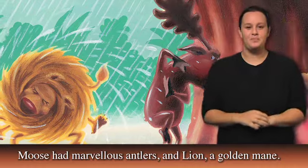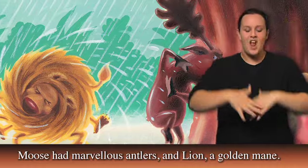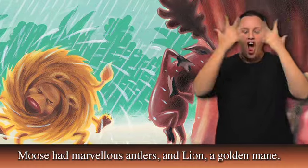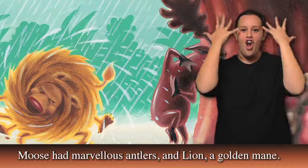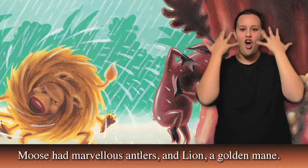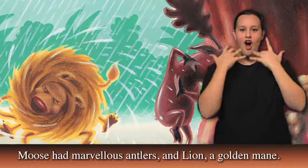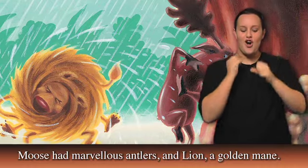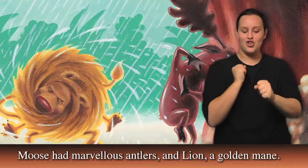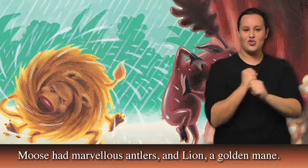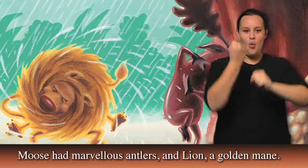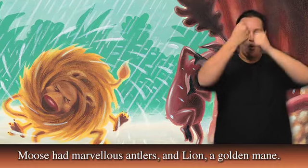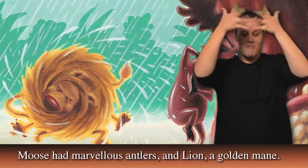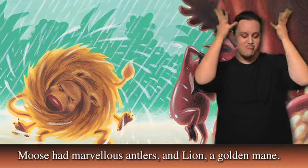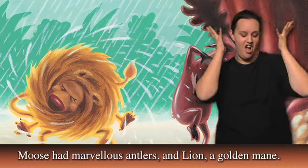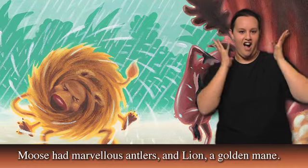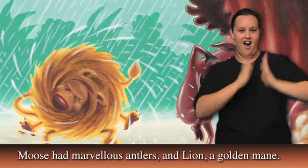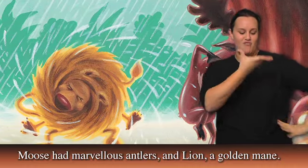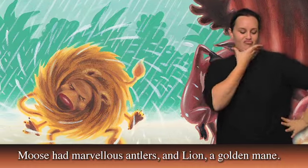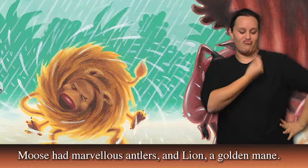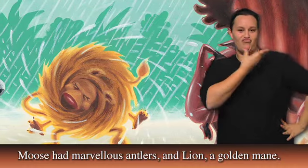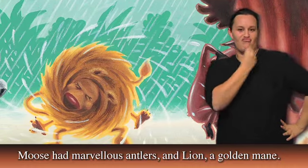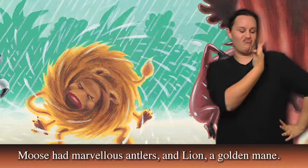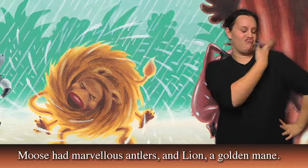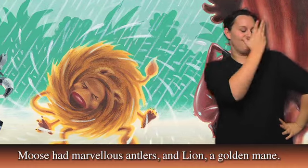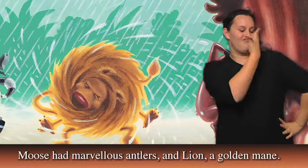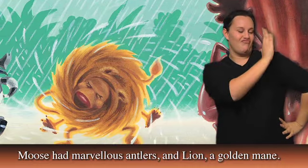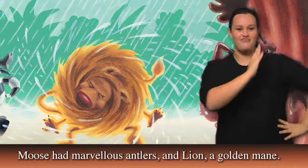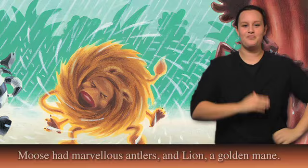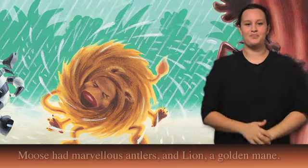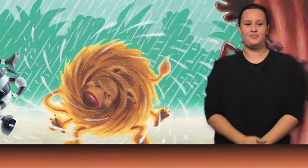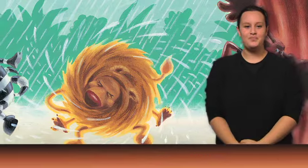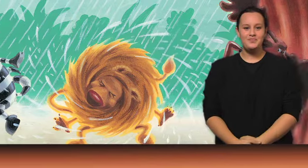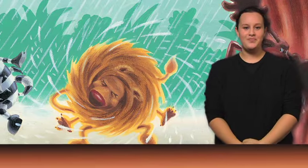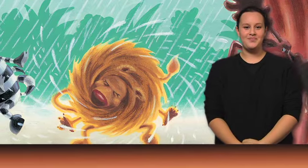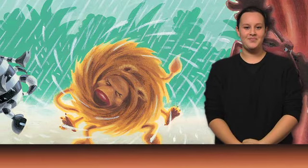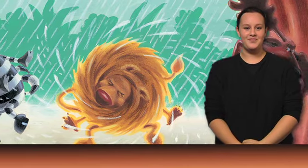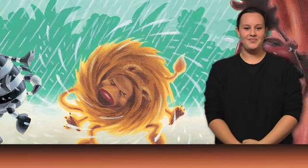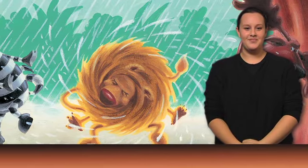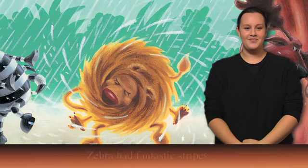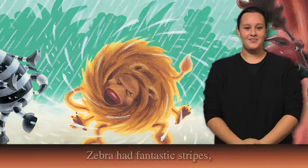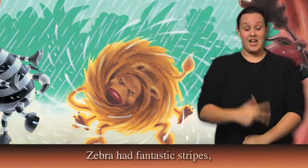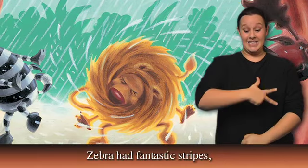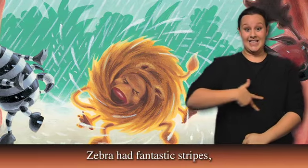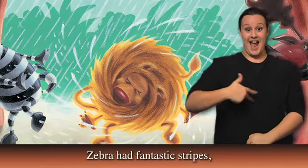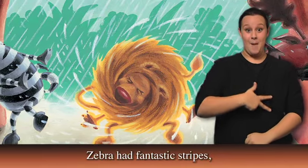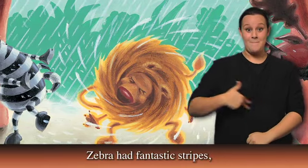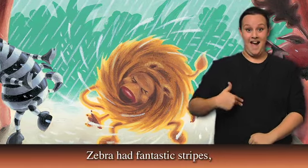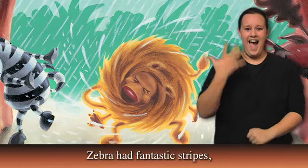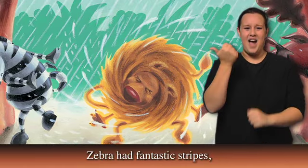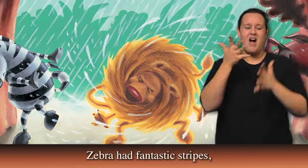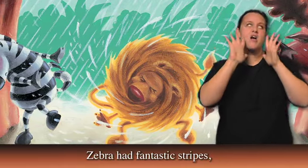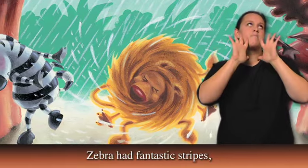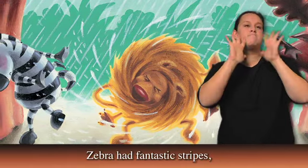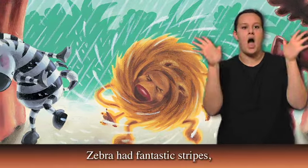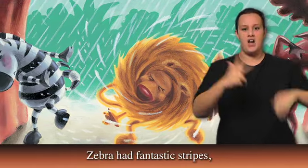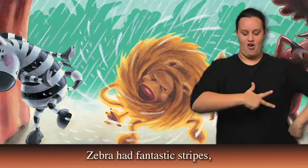and lion a golden mane zebra had